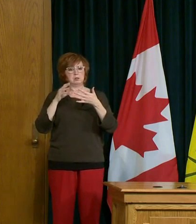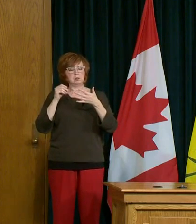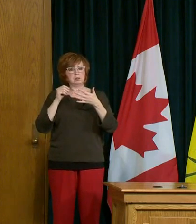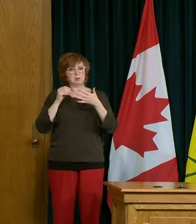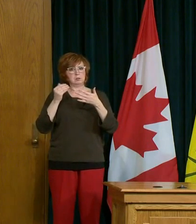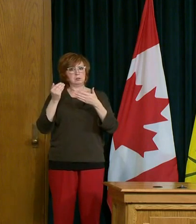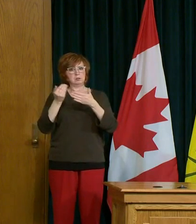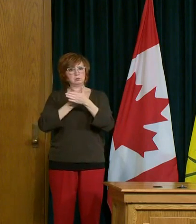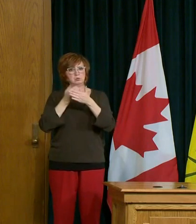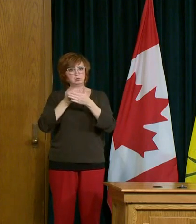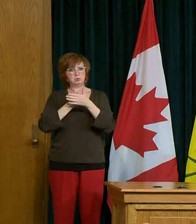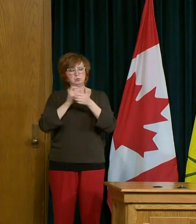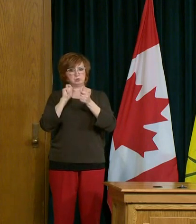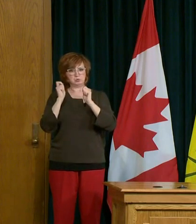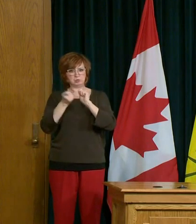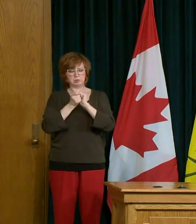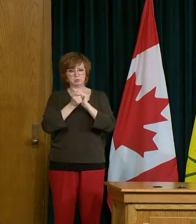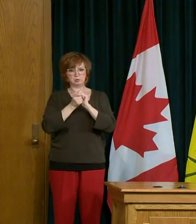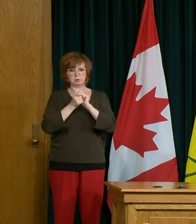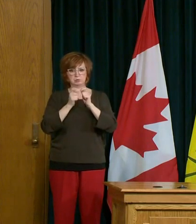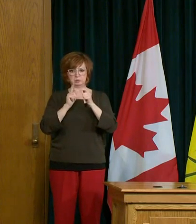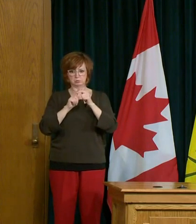these things come from? Was it